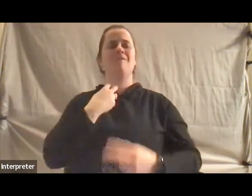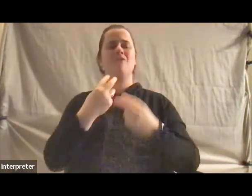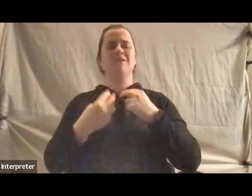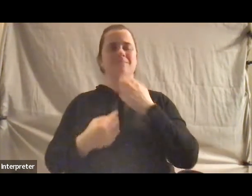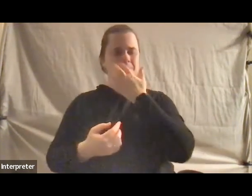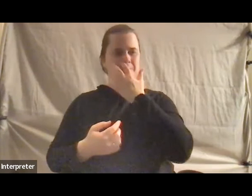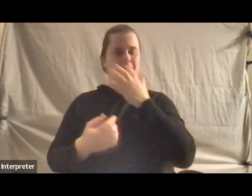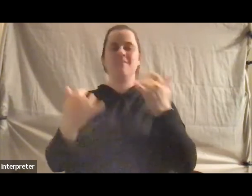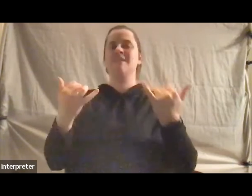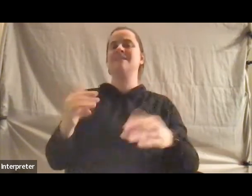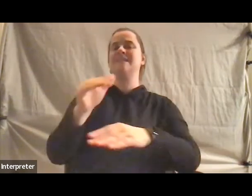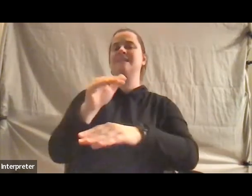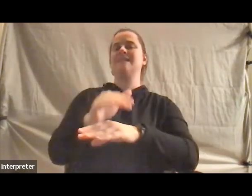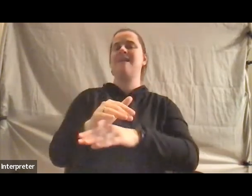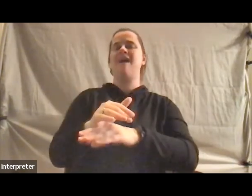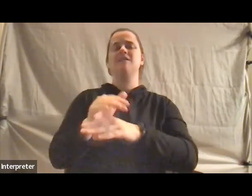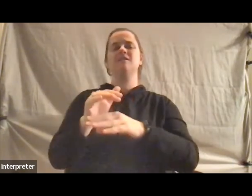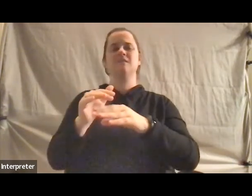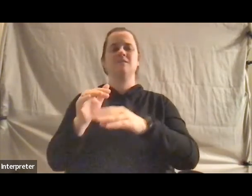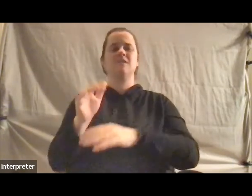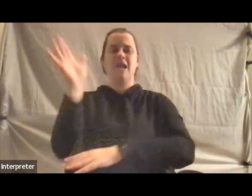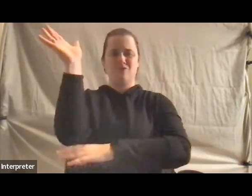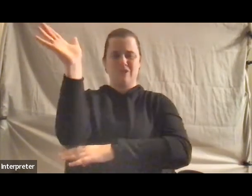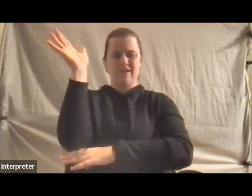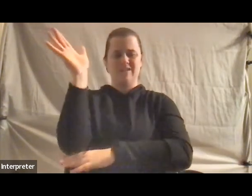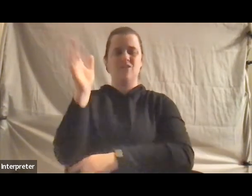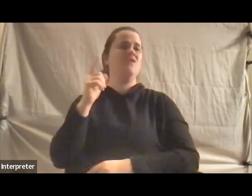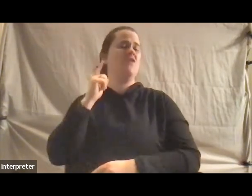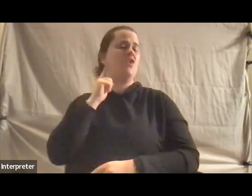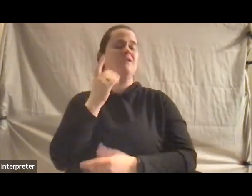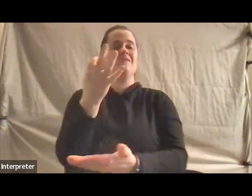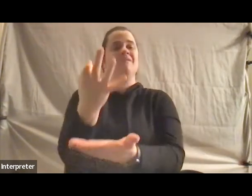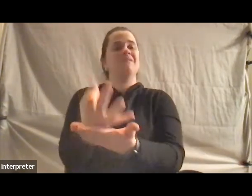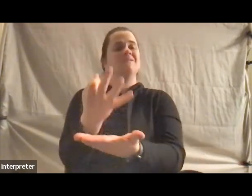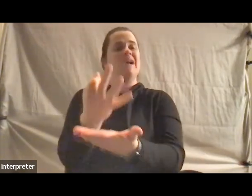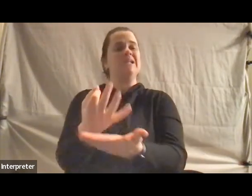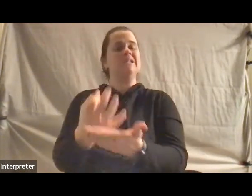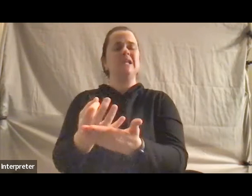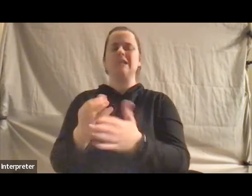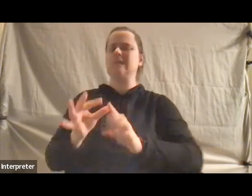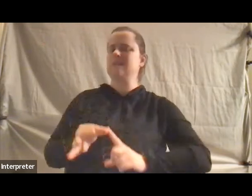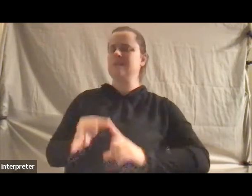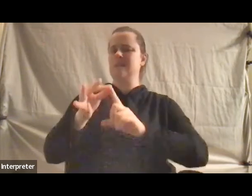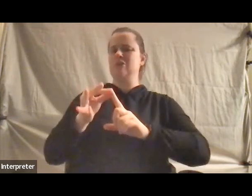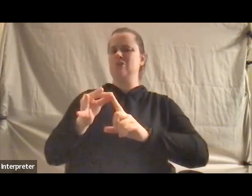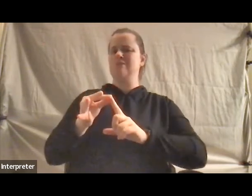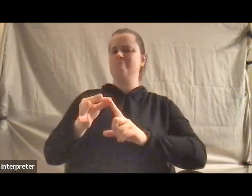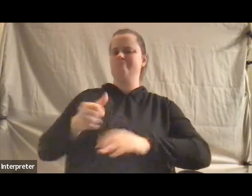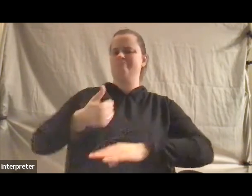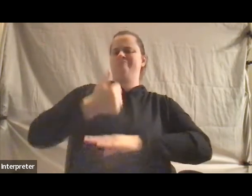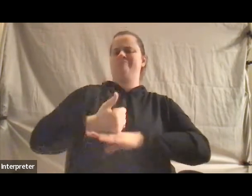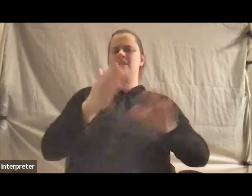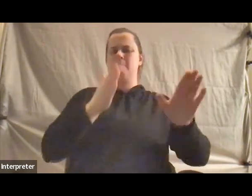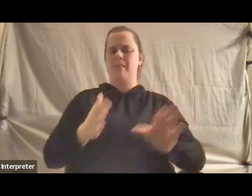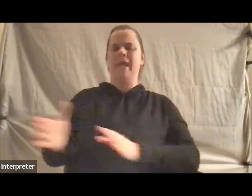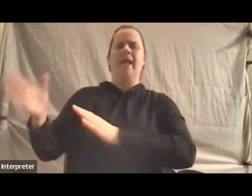address, you have heard that funding is essential for moving our plans into action. While my